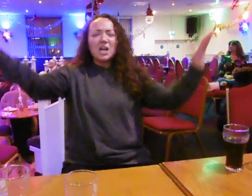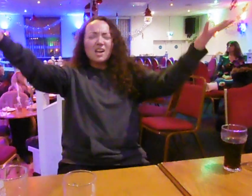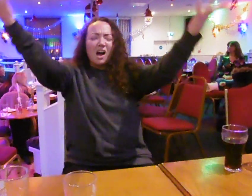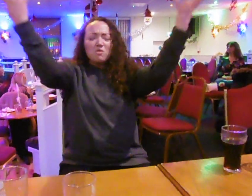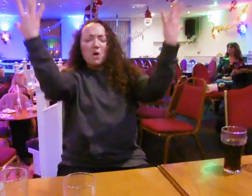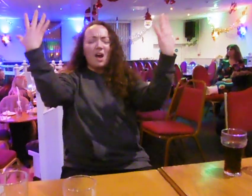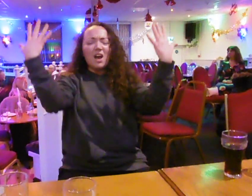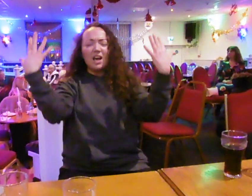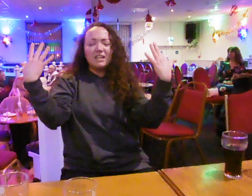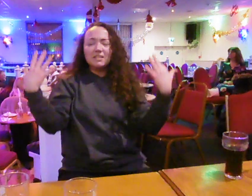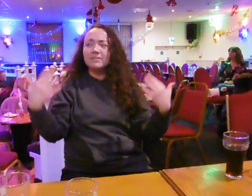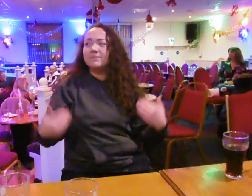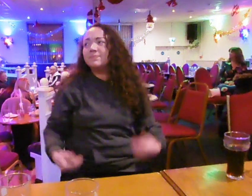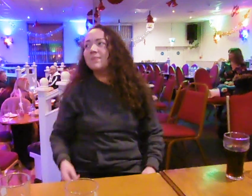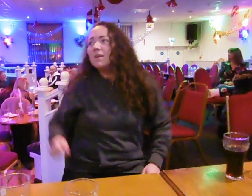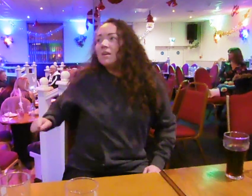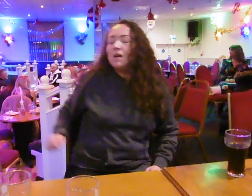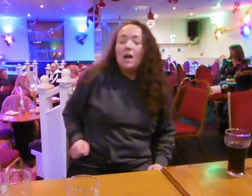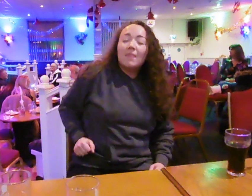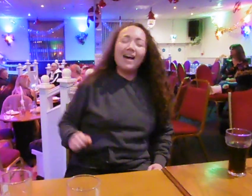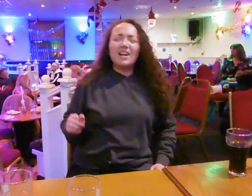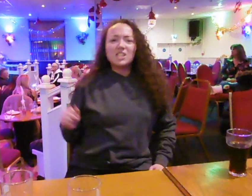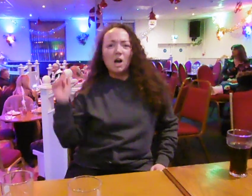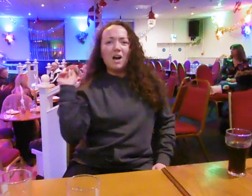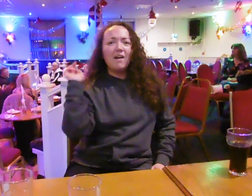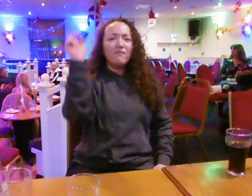I got rain And then I'm so happy,